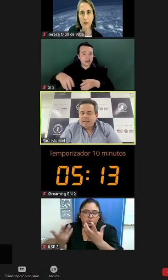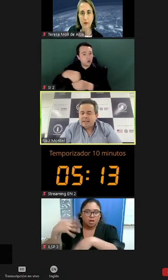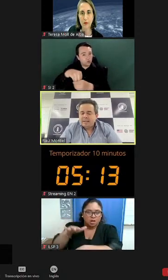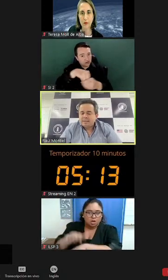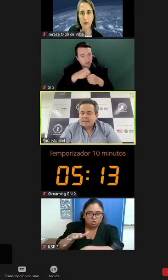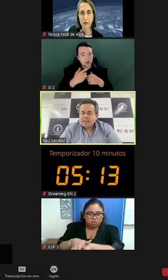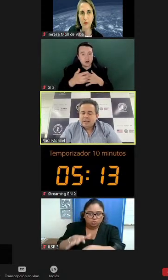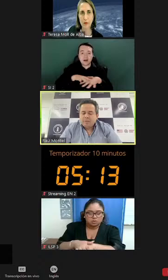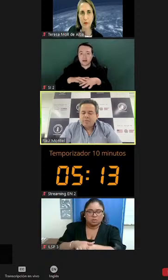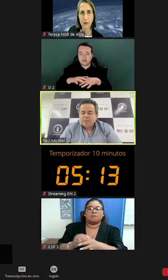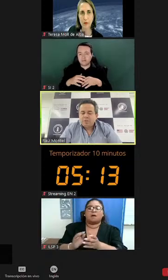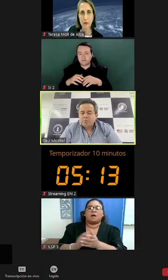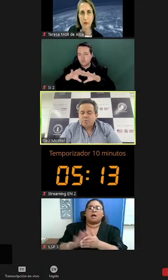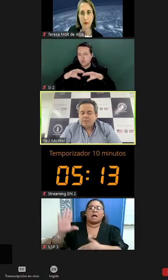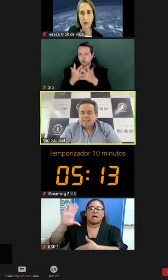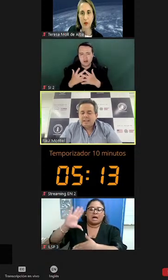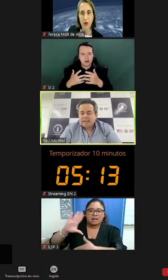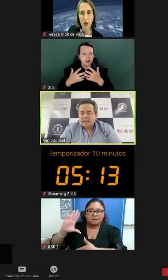companies